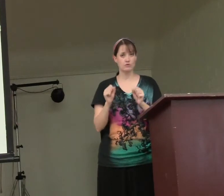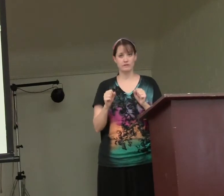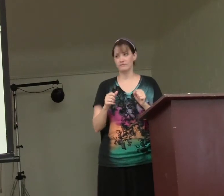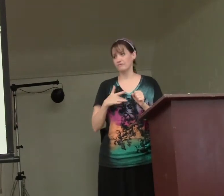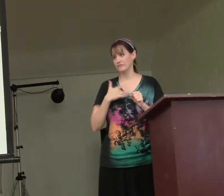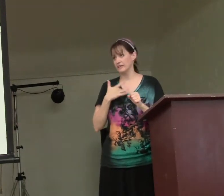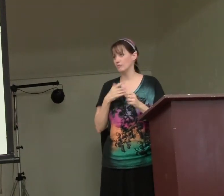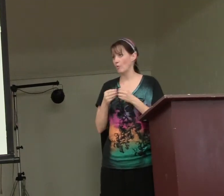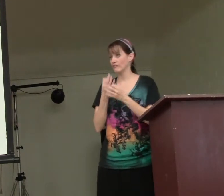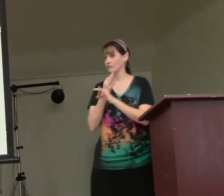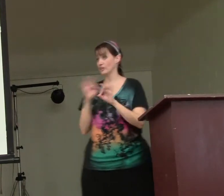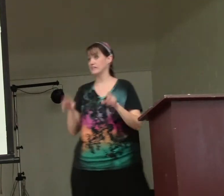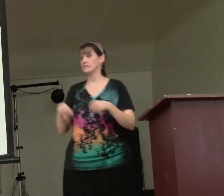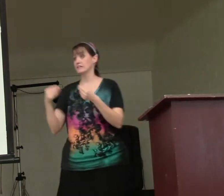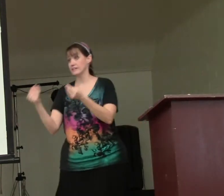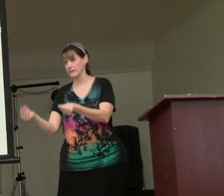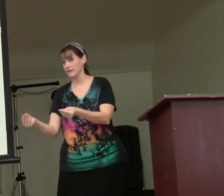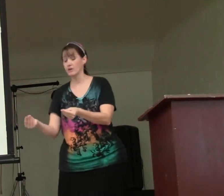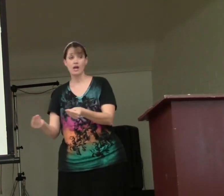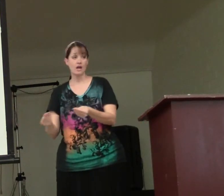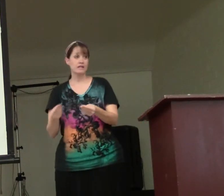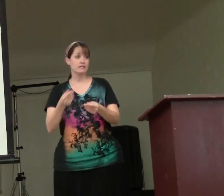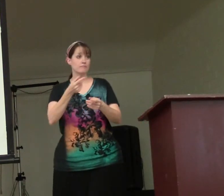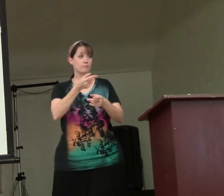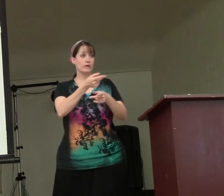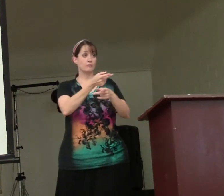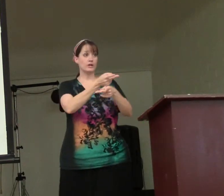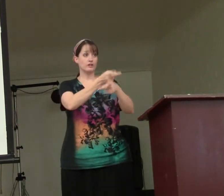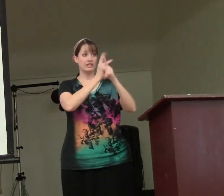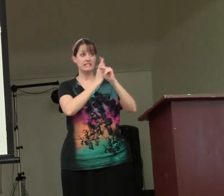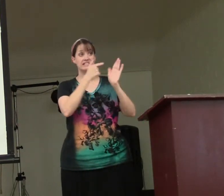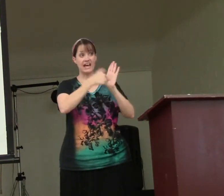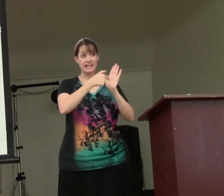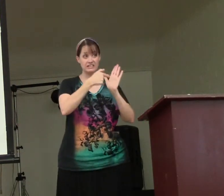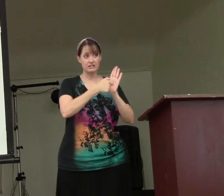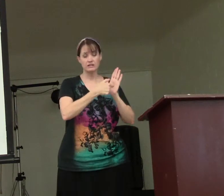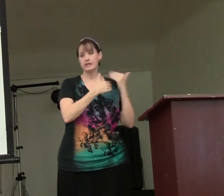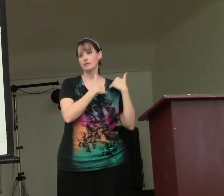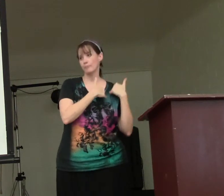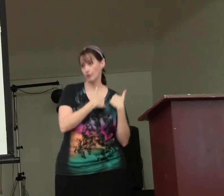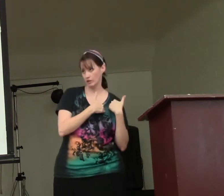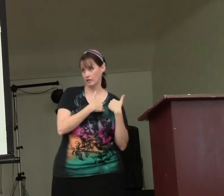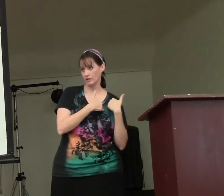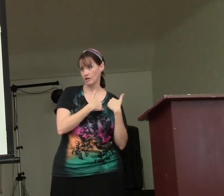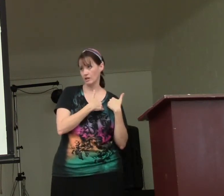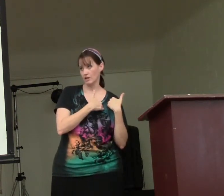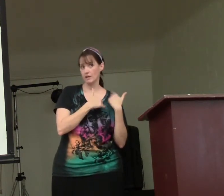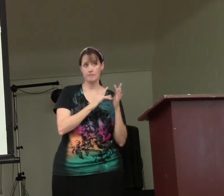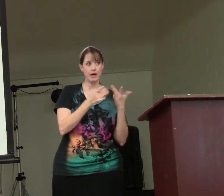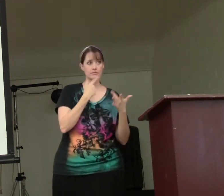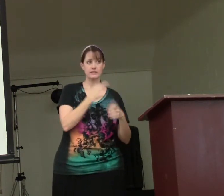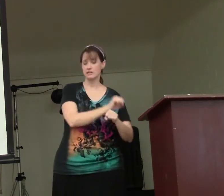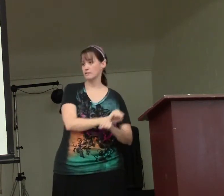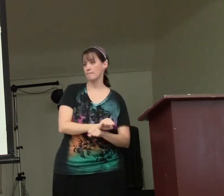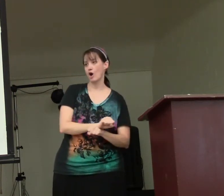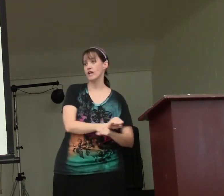can feel more free to give. When you're in debt, it's a burden. The Bible says it's a